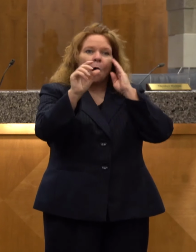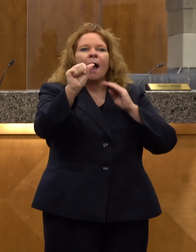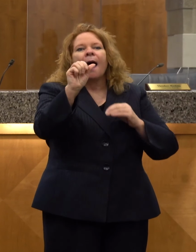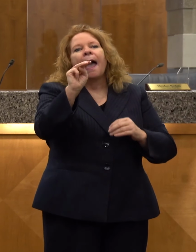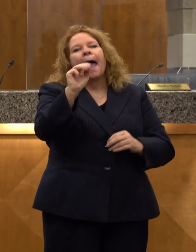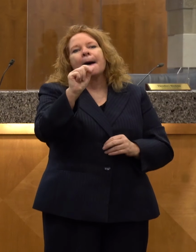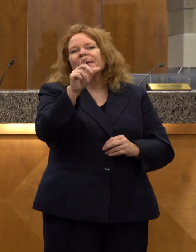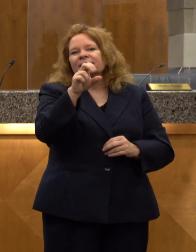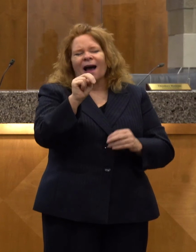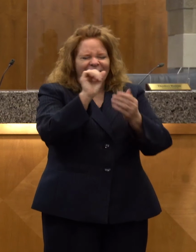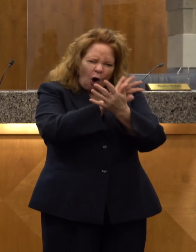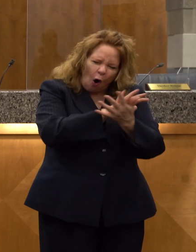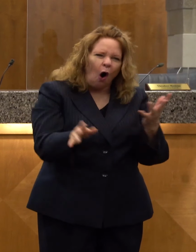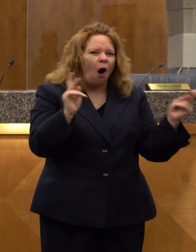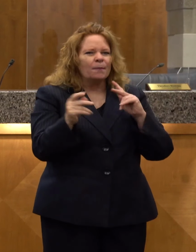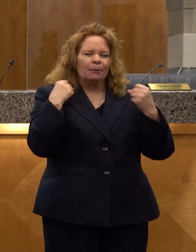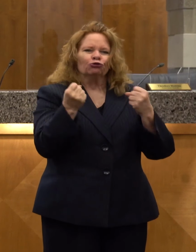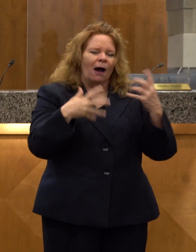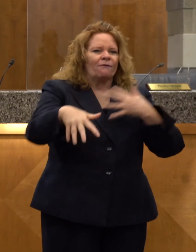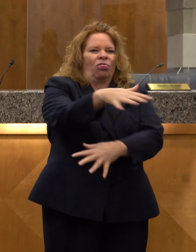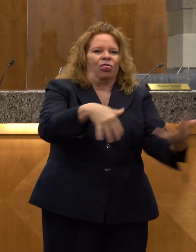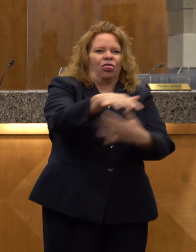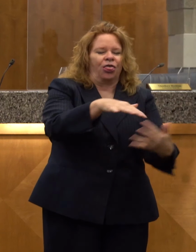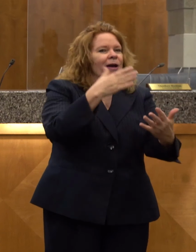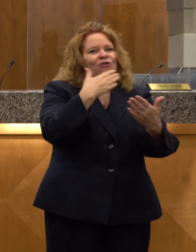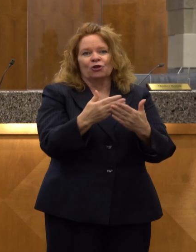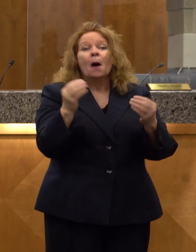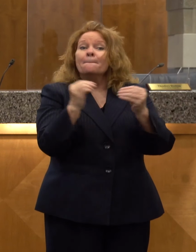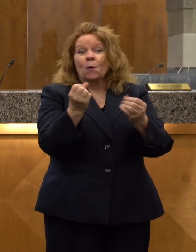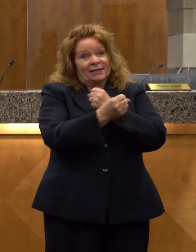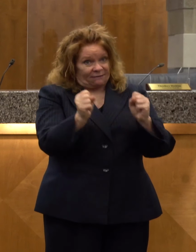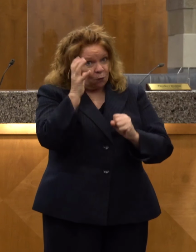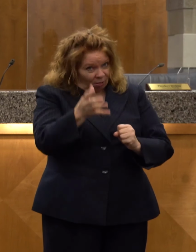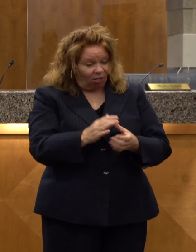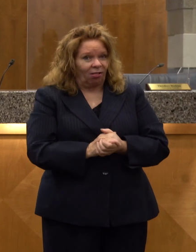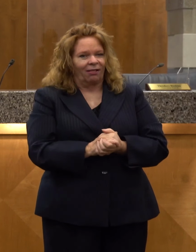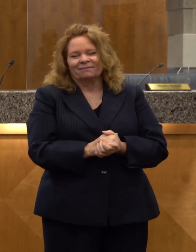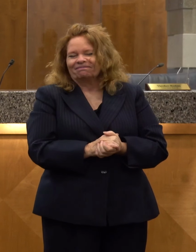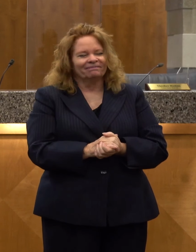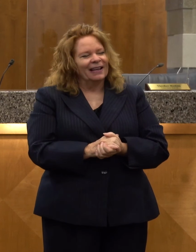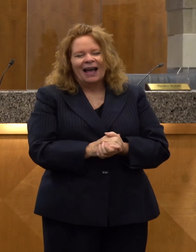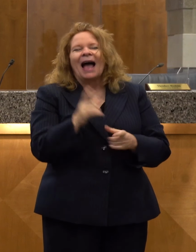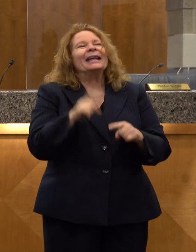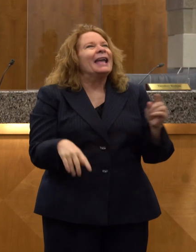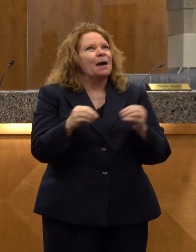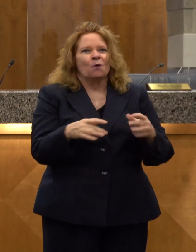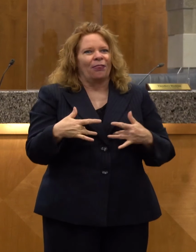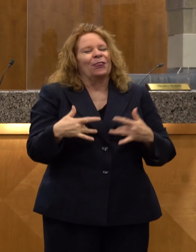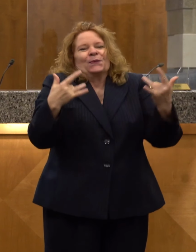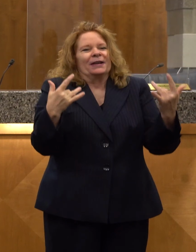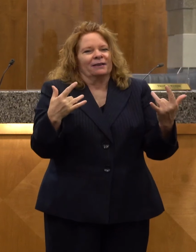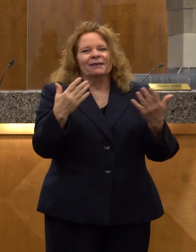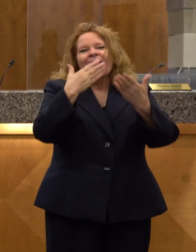Amazon. And so all of this traffic that's coming here, it's good for safety. And so I could not be more thrilled. I thank the